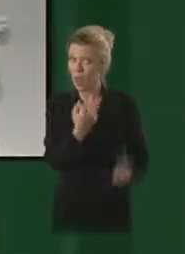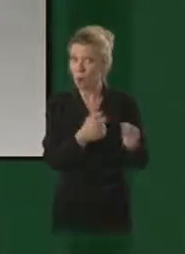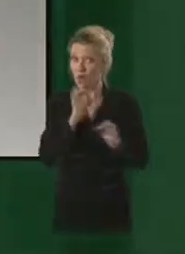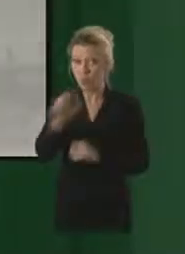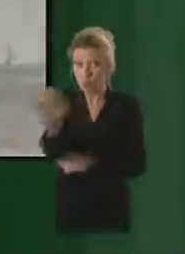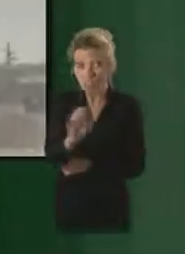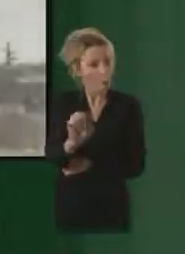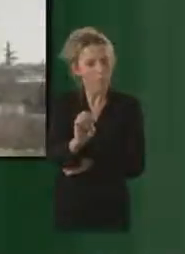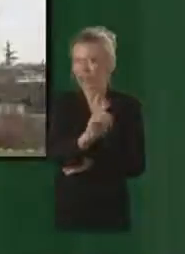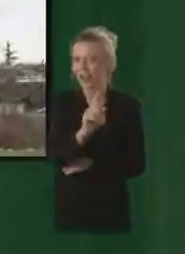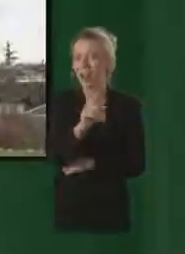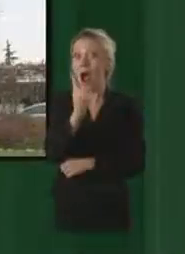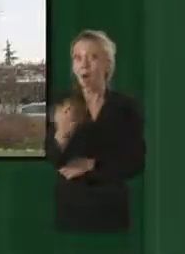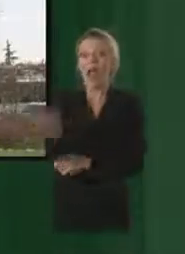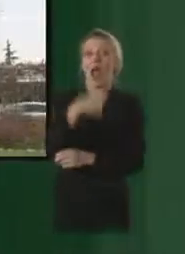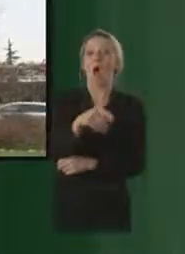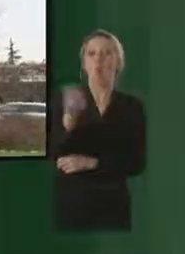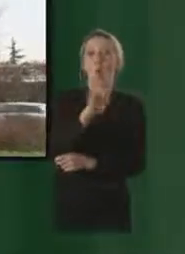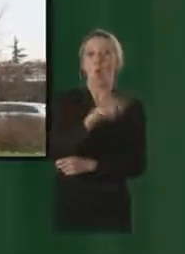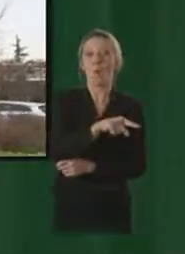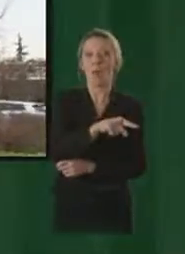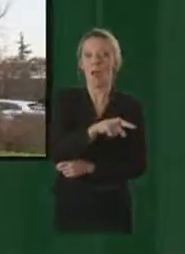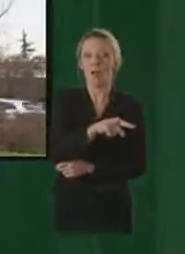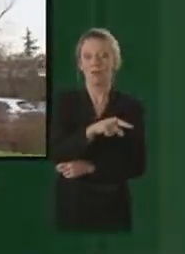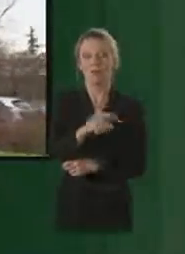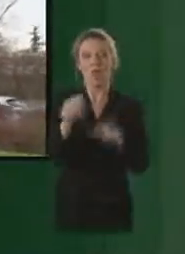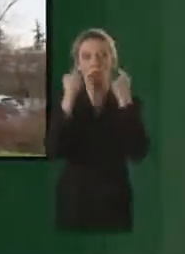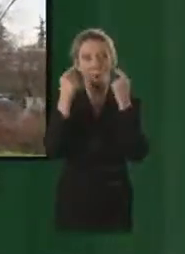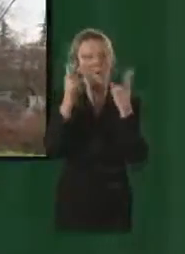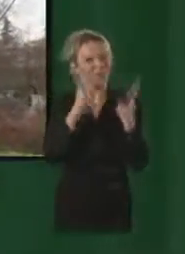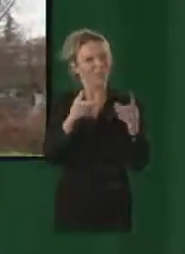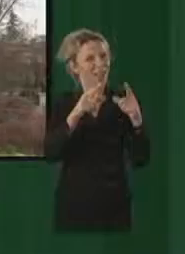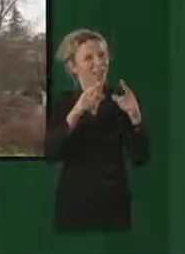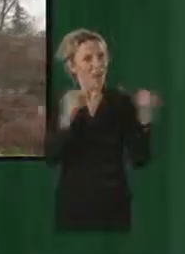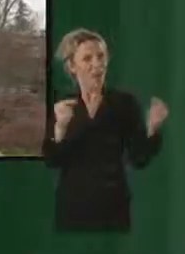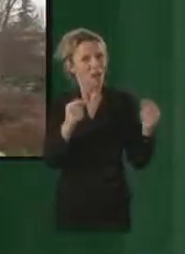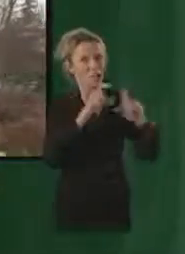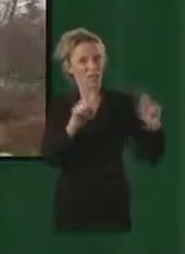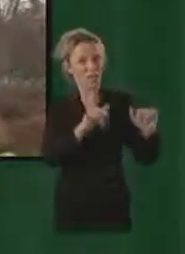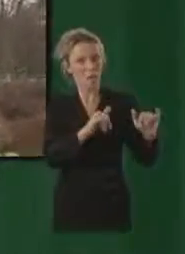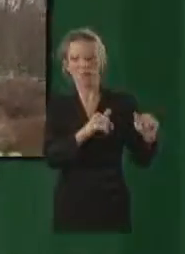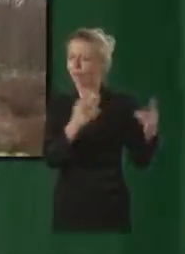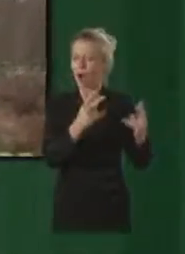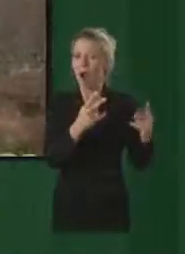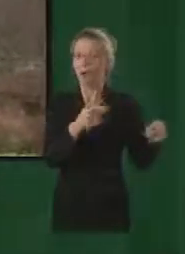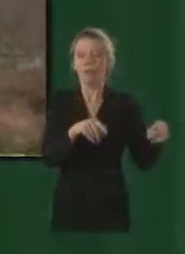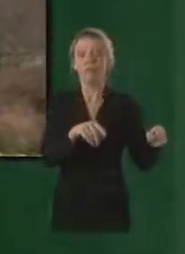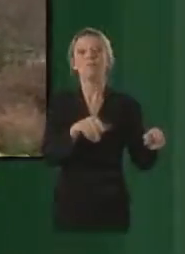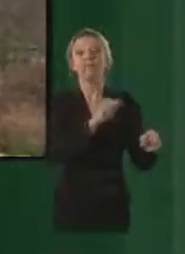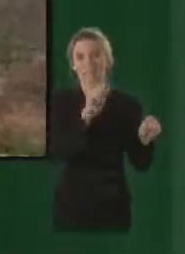The Avensis is not only made for, but also in Europe. Even though Toyota is a Japanese company, the Avensis was designed